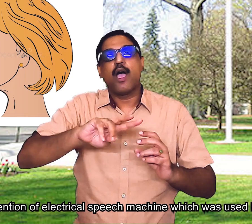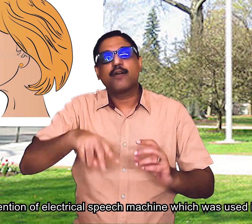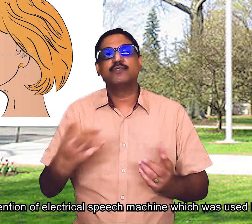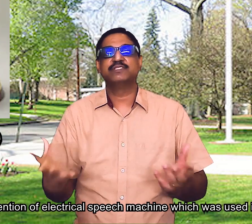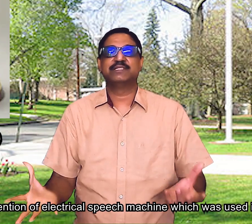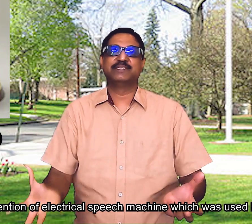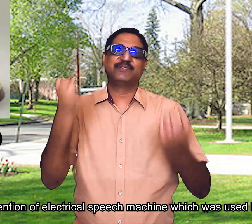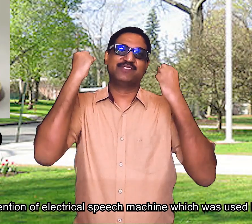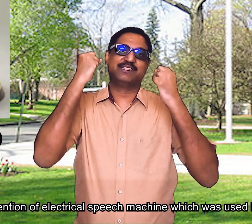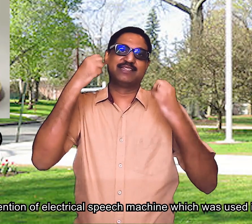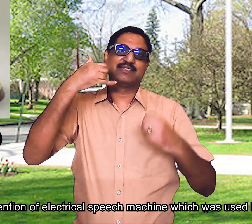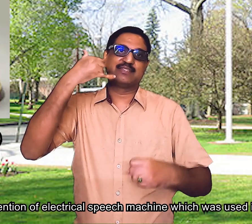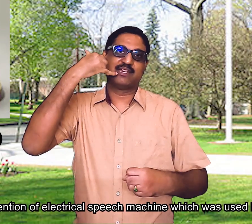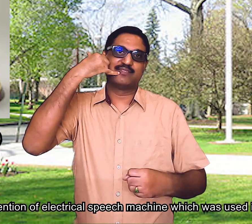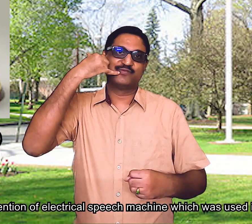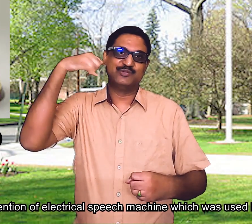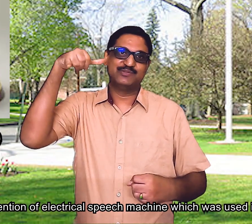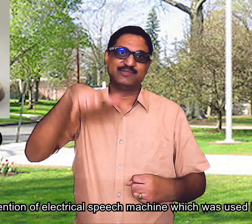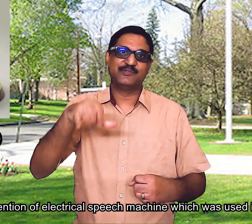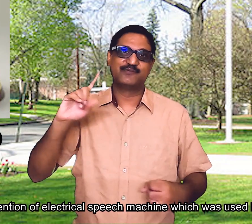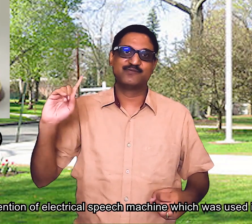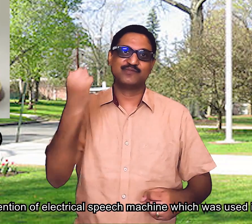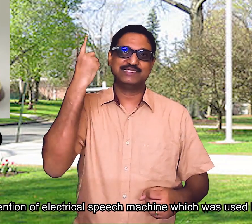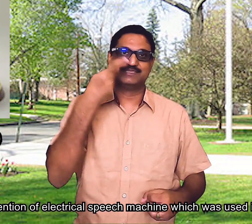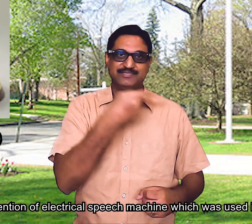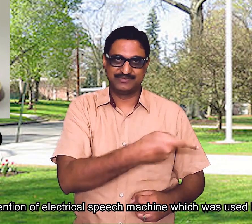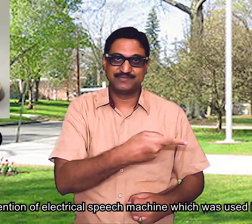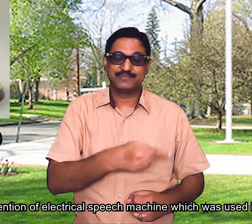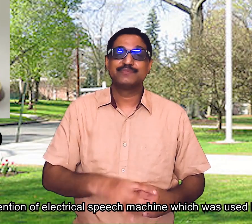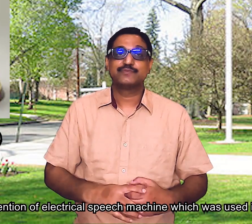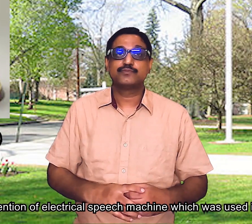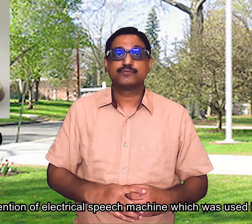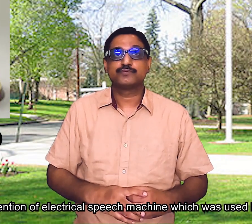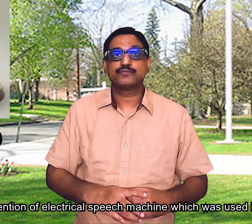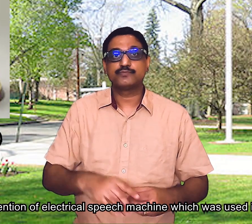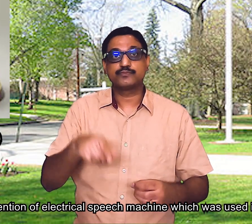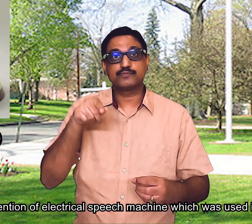And later invention of electrical speech machine, which was used in telephone.